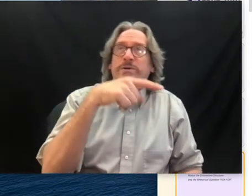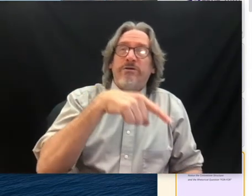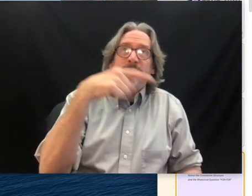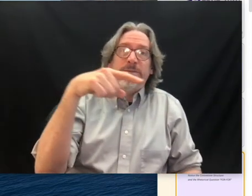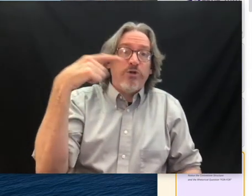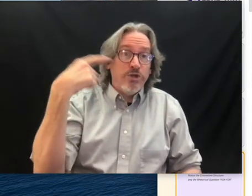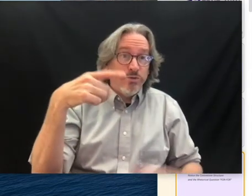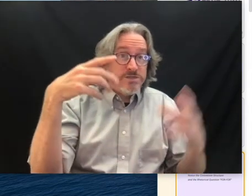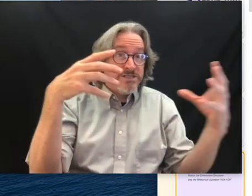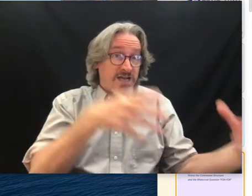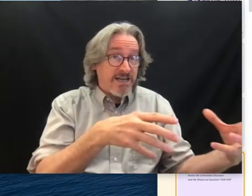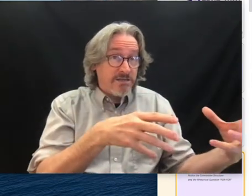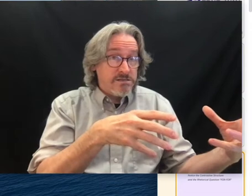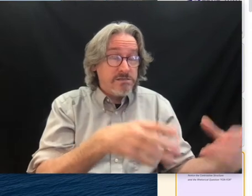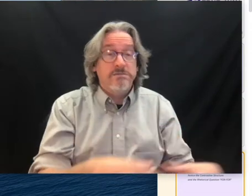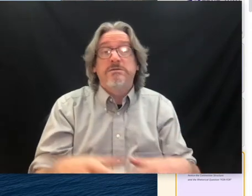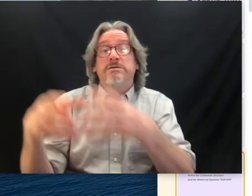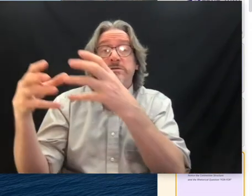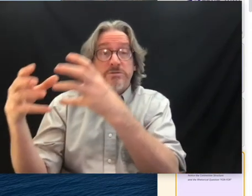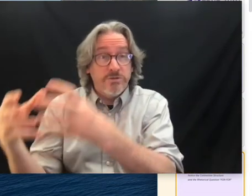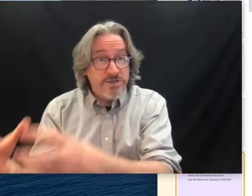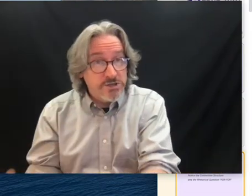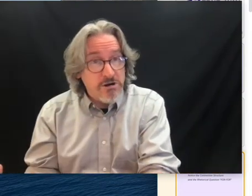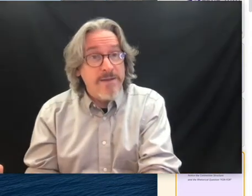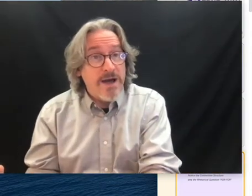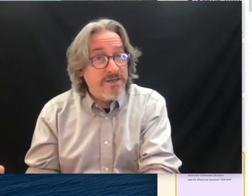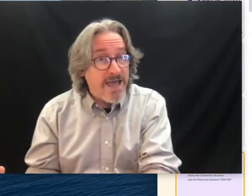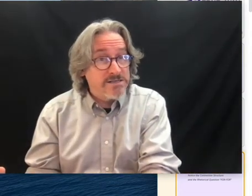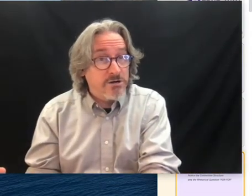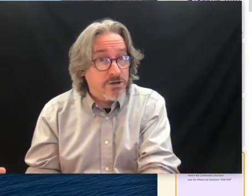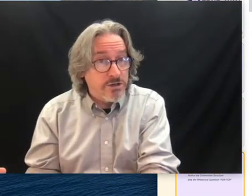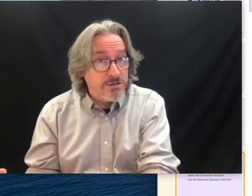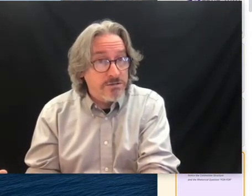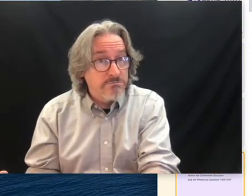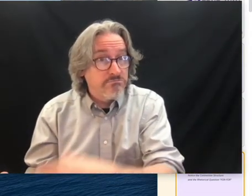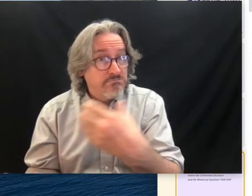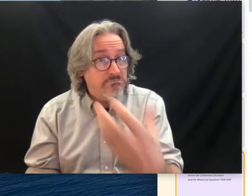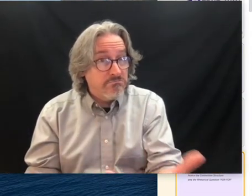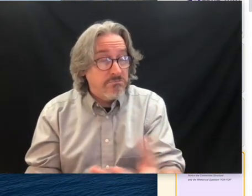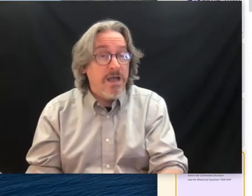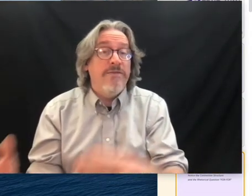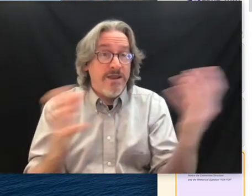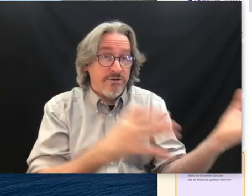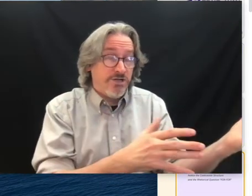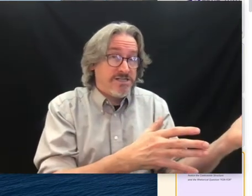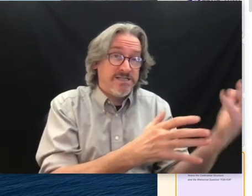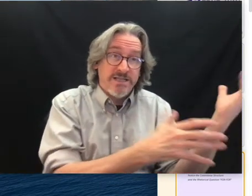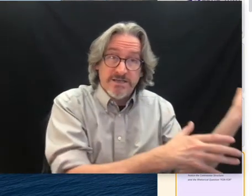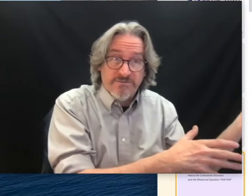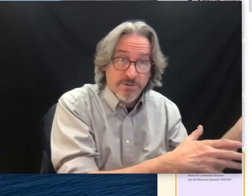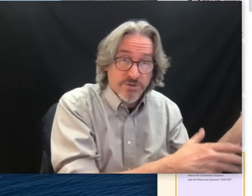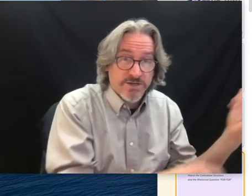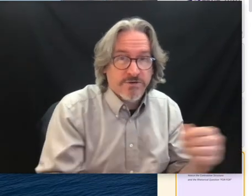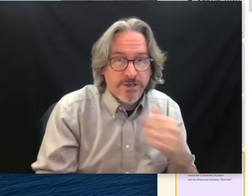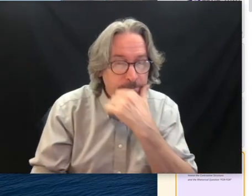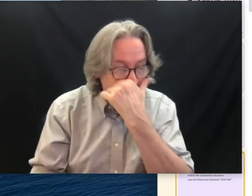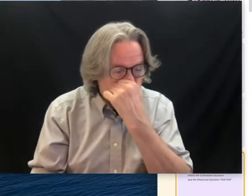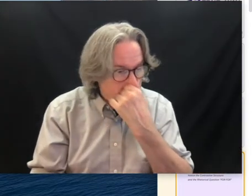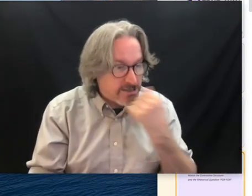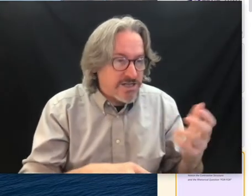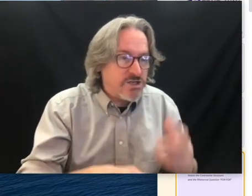Why do hearing people use titles to describe how the eggs are cooked? And then she says that deaf people do it